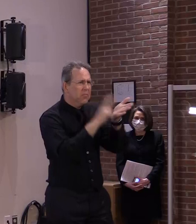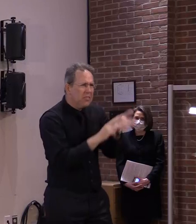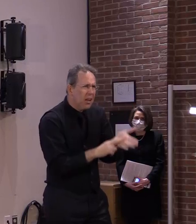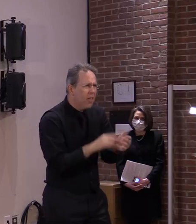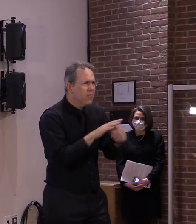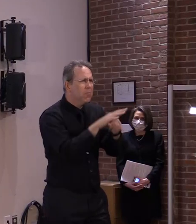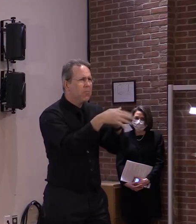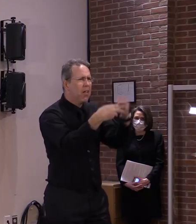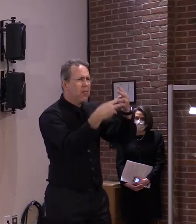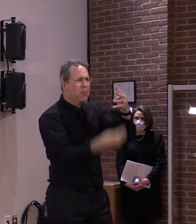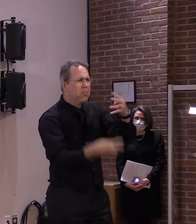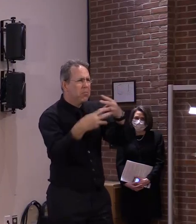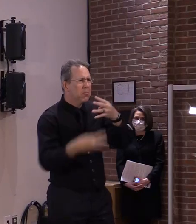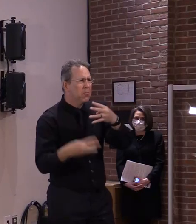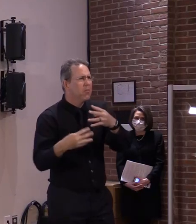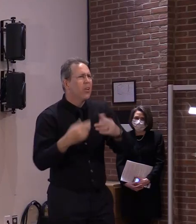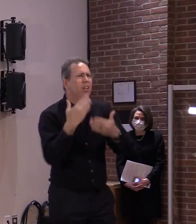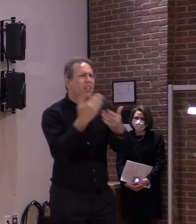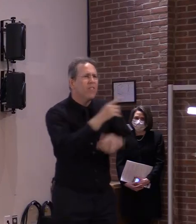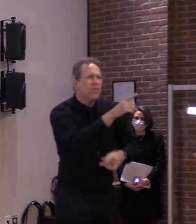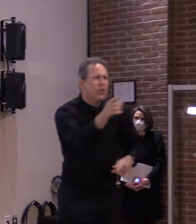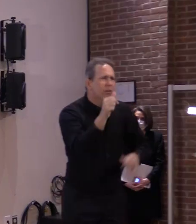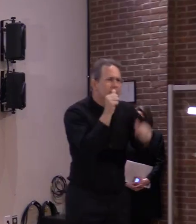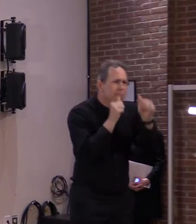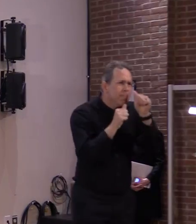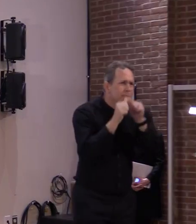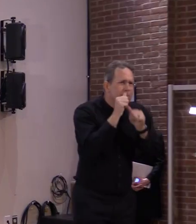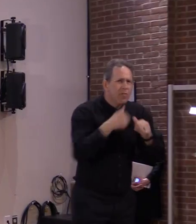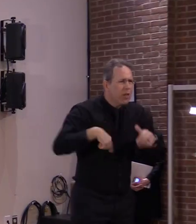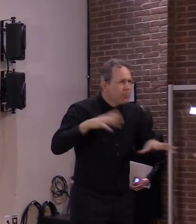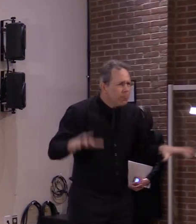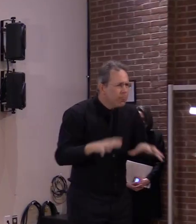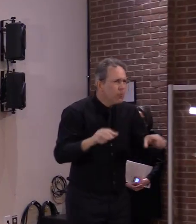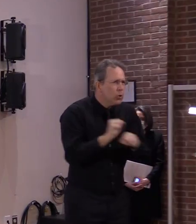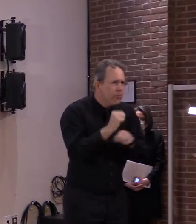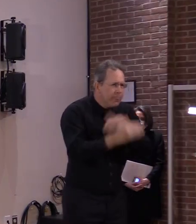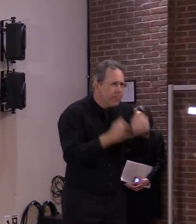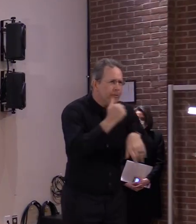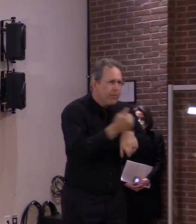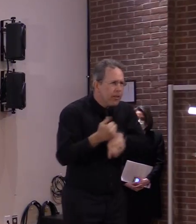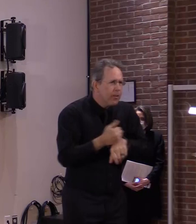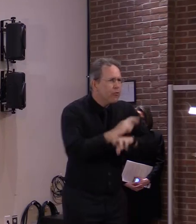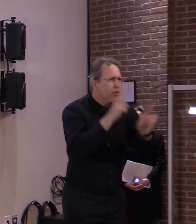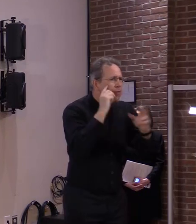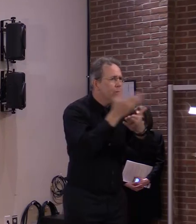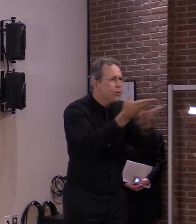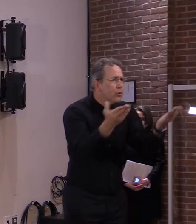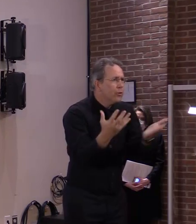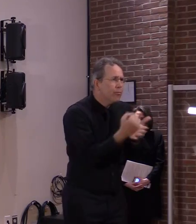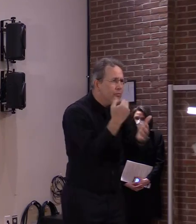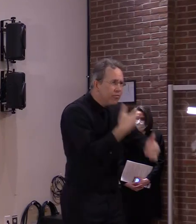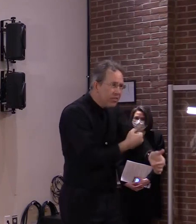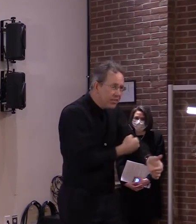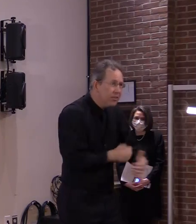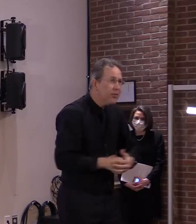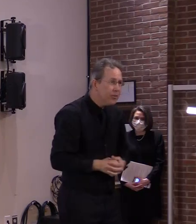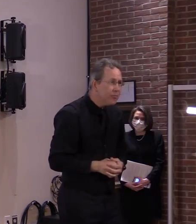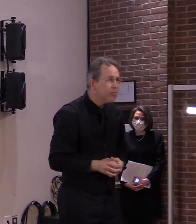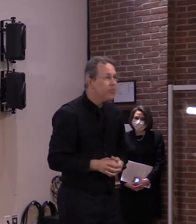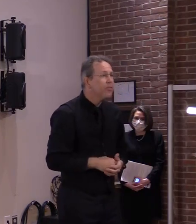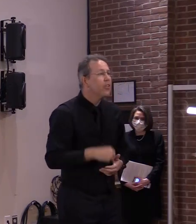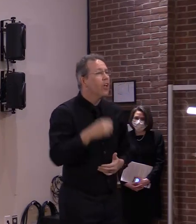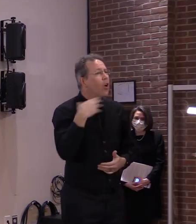health achievement. So if you haven't yet made your appointment, I urge you to make one as soon as you can. This is how we get